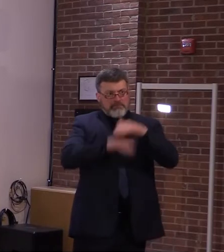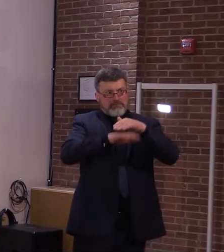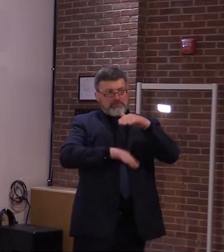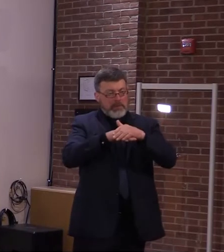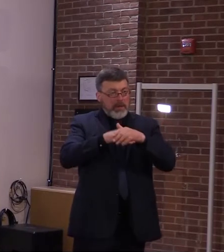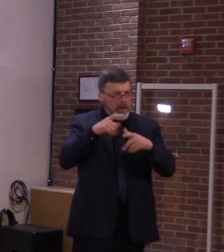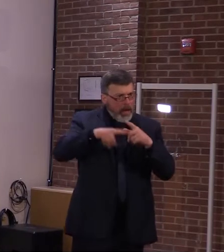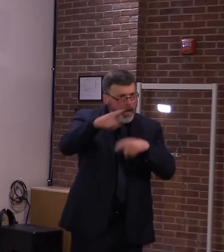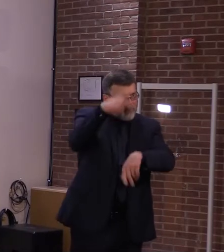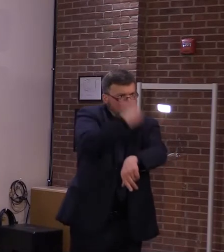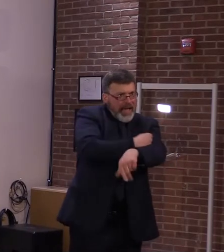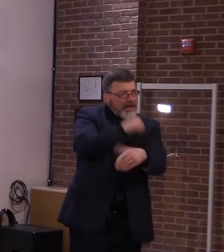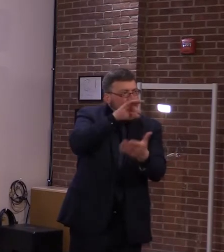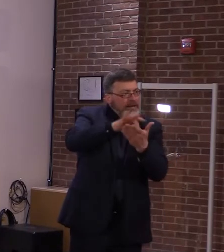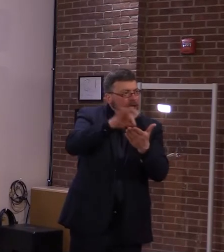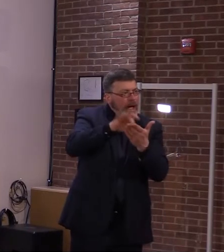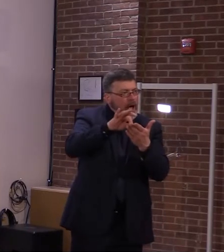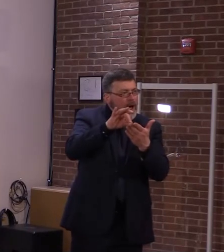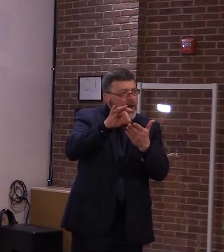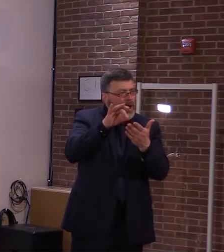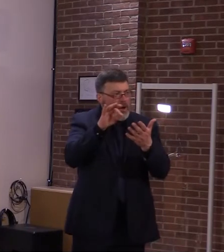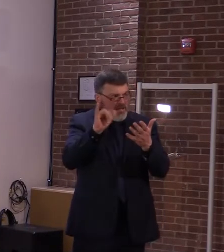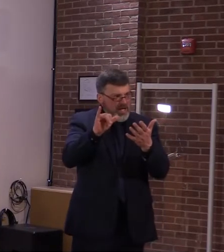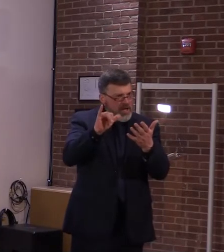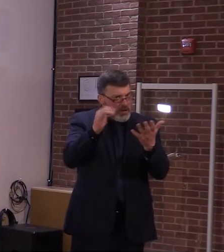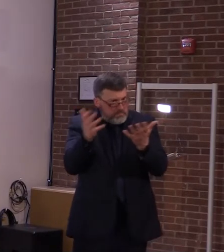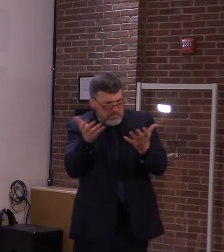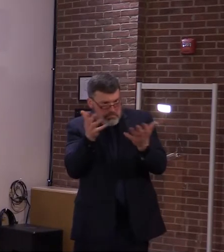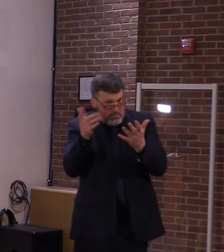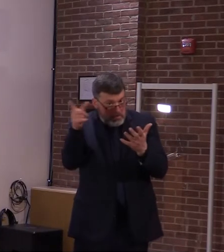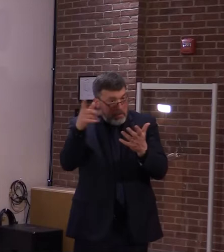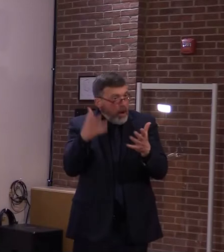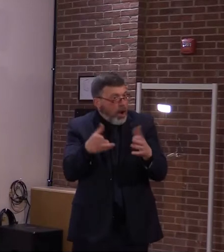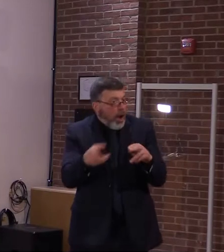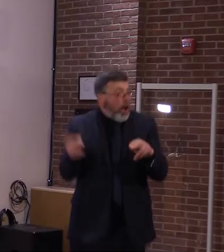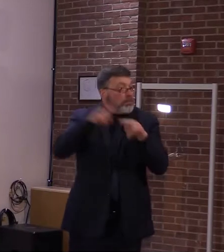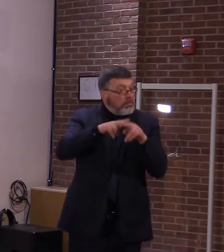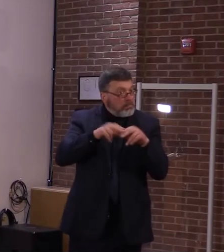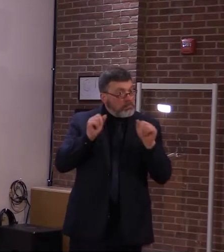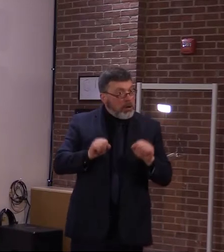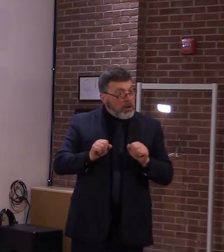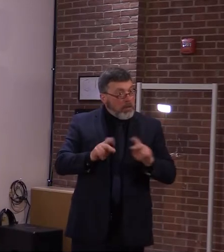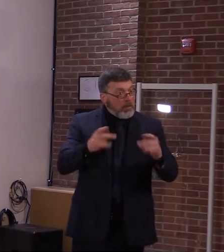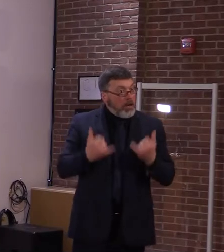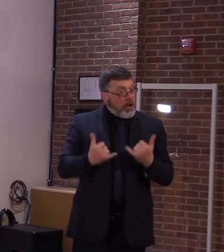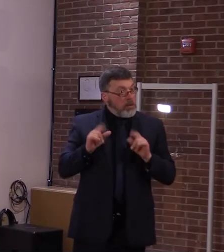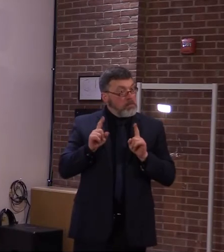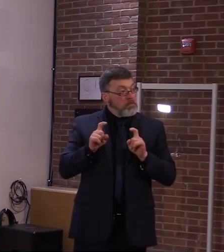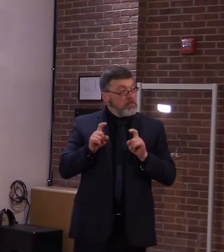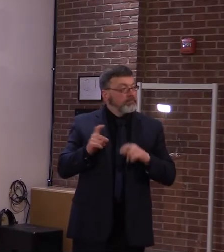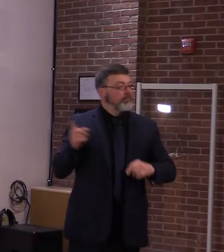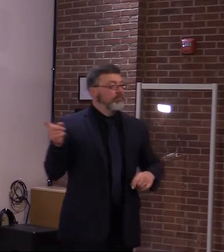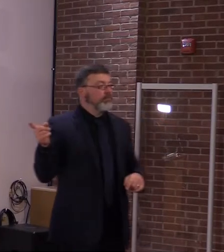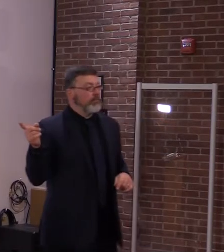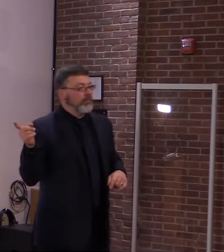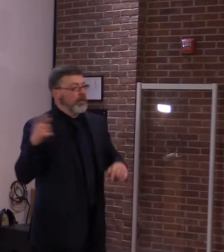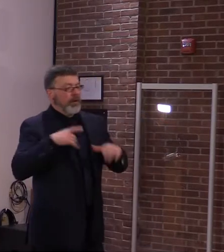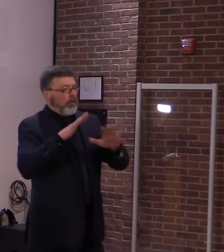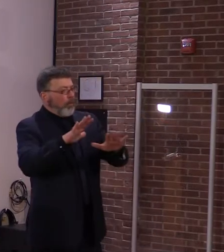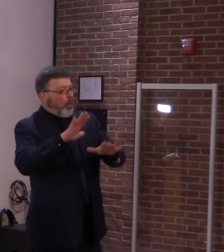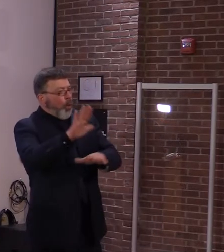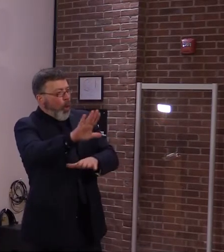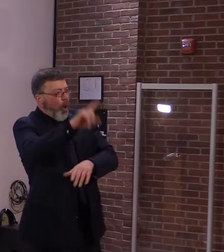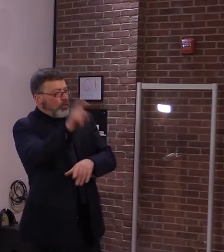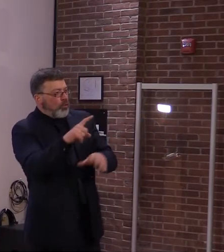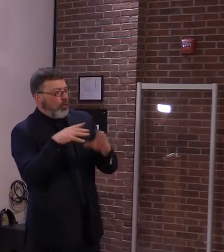is unvaccinated. You can have as many vaccinated people over that number, fully vaccinated people over that number